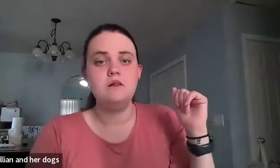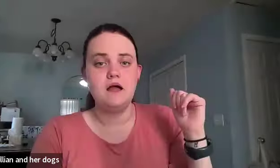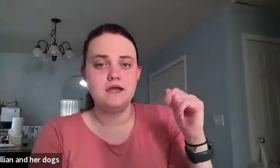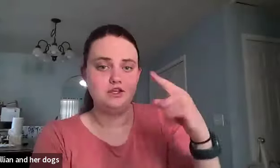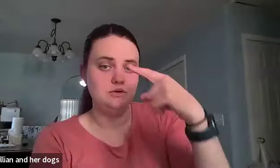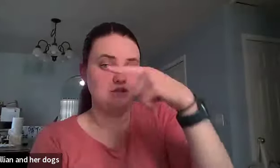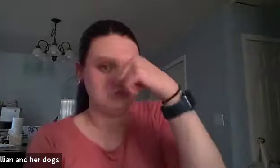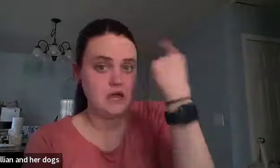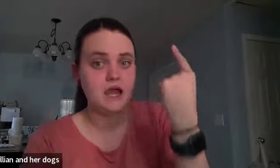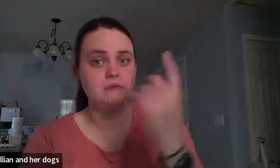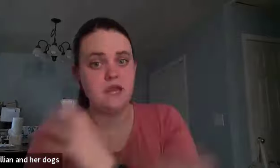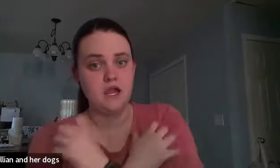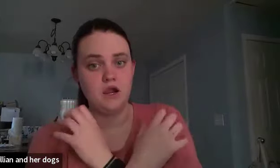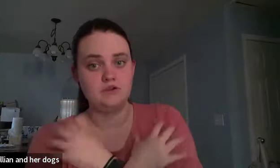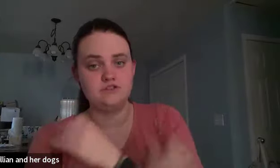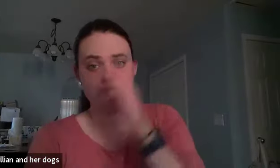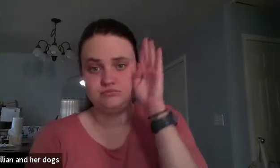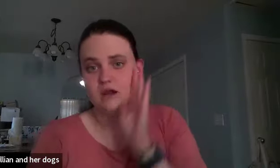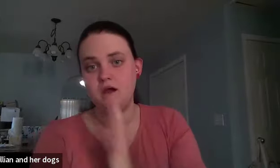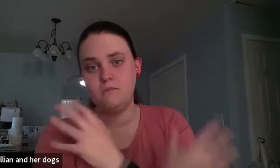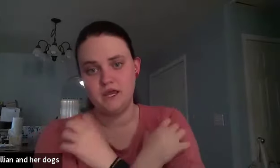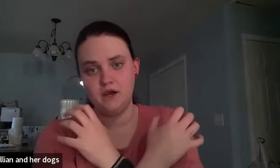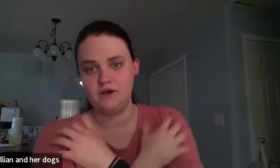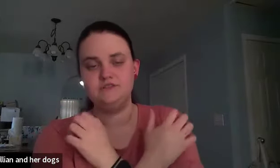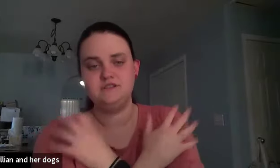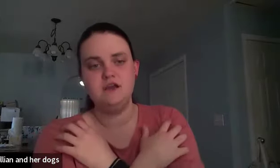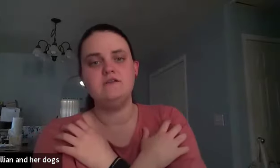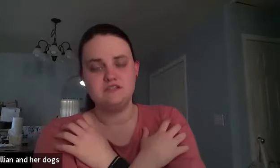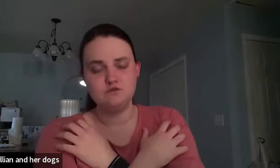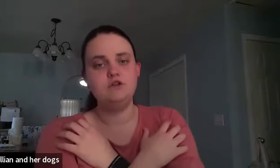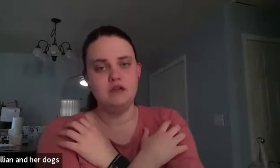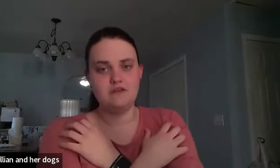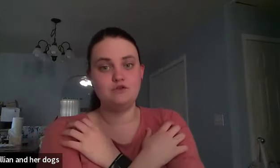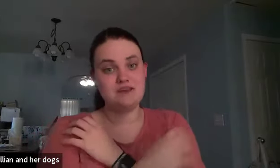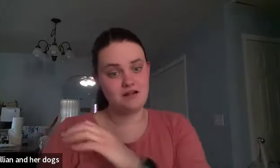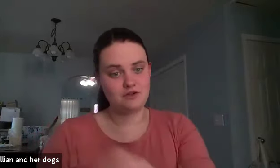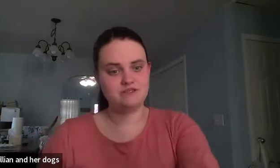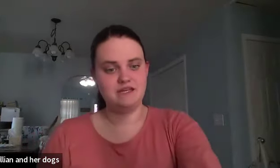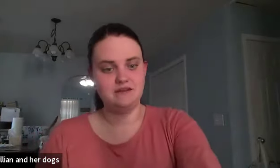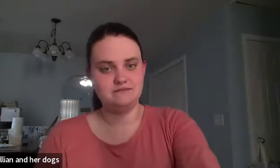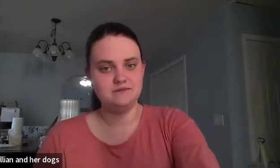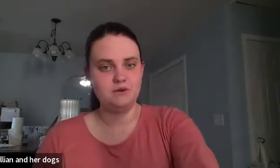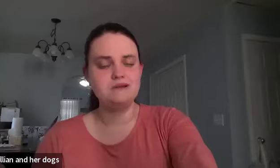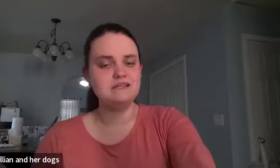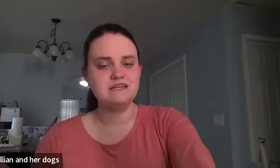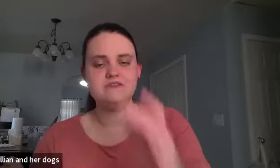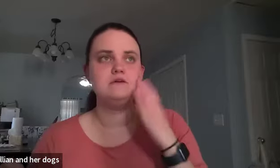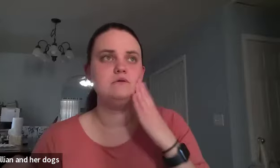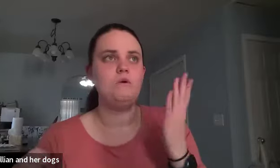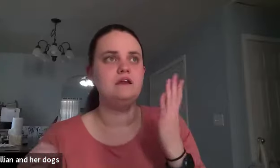But like you can do black bears, brown bears. This is where you can add those colors in. So I always like to add this. I don't know what